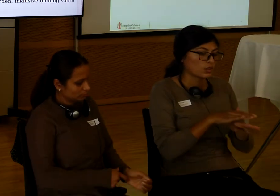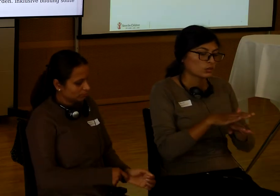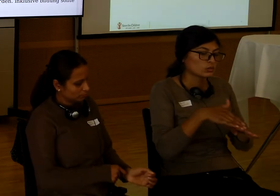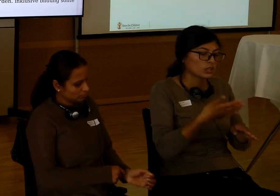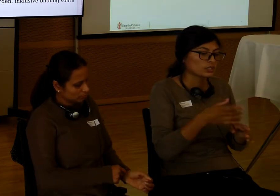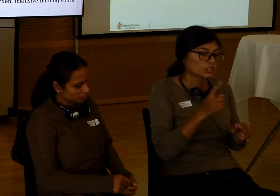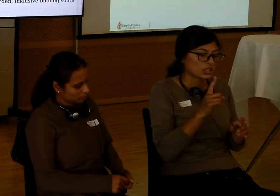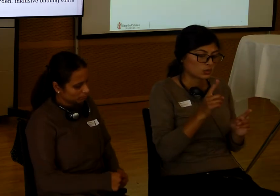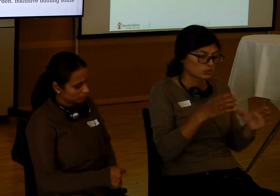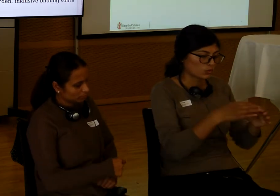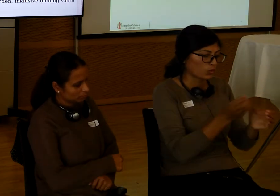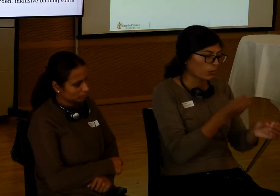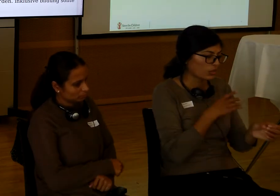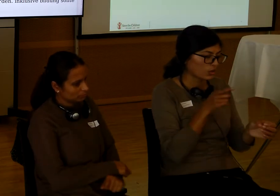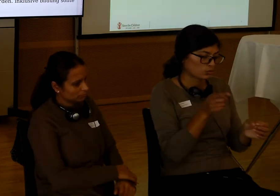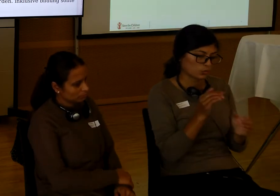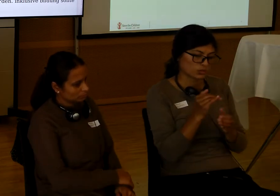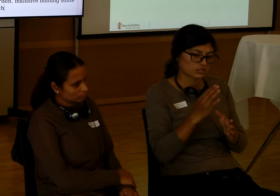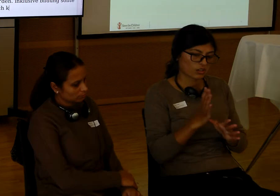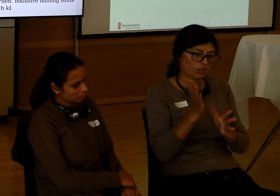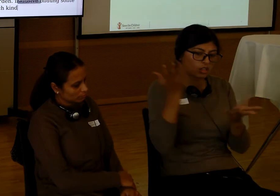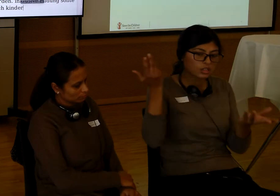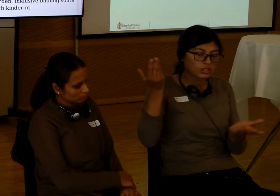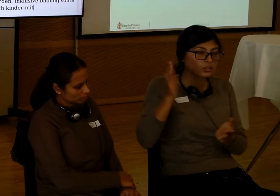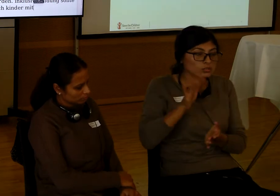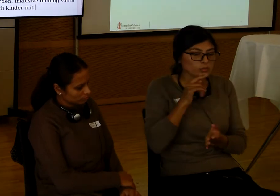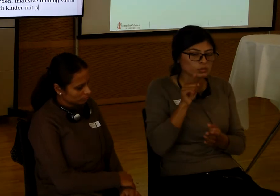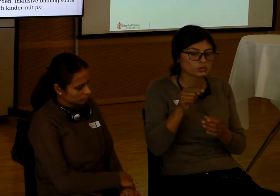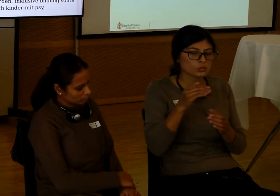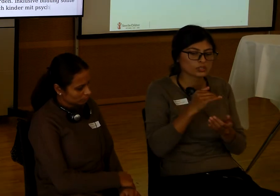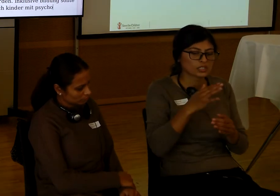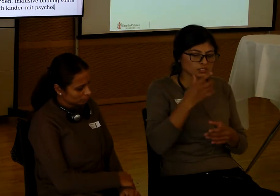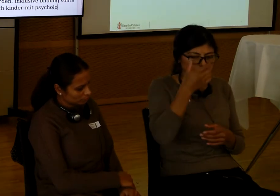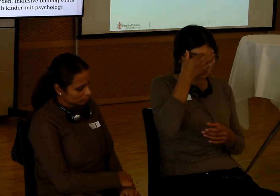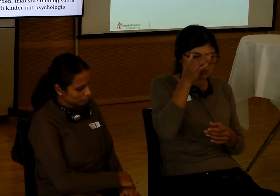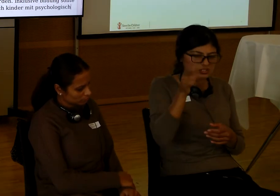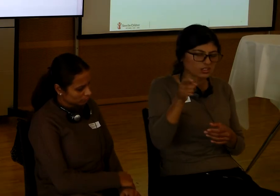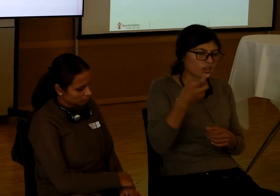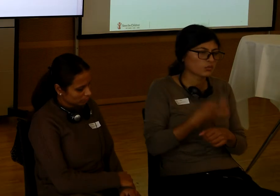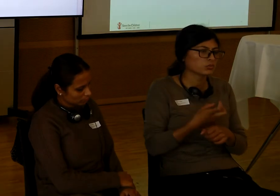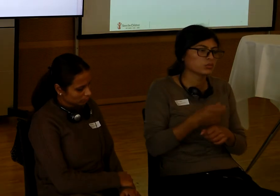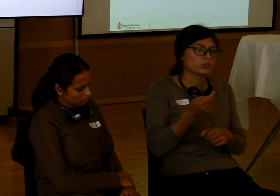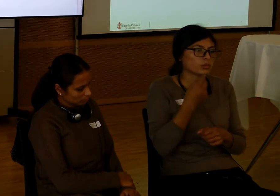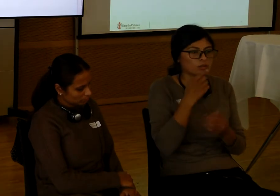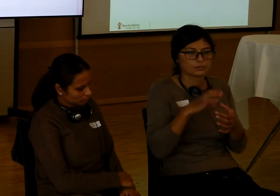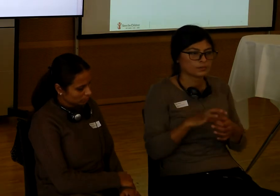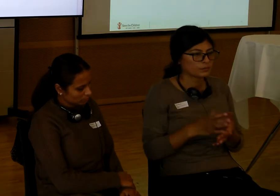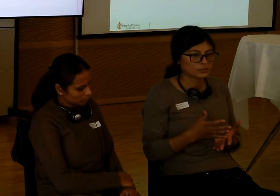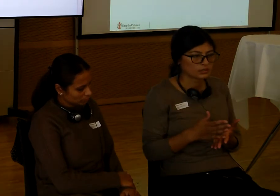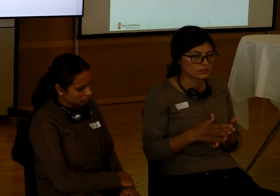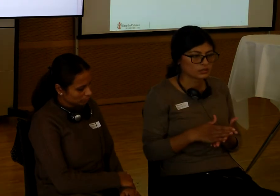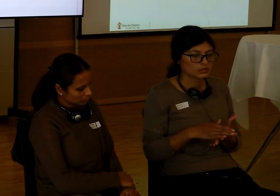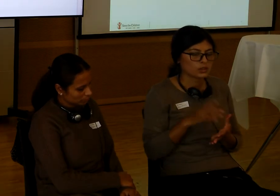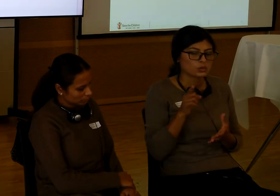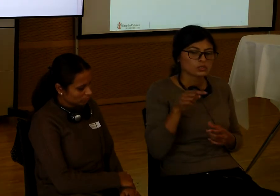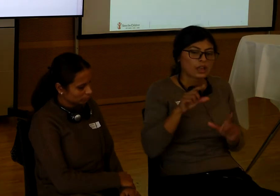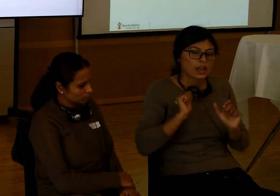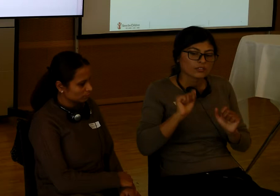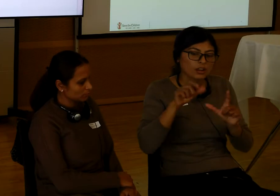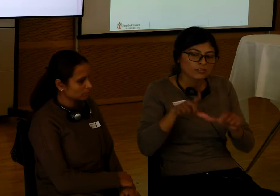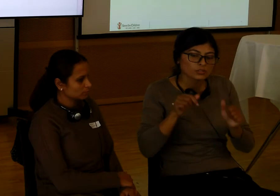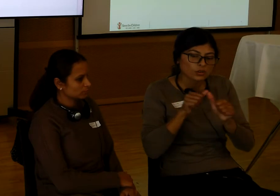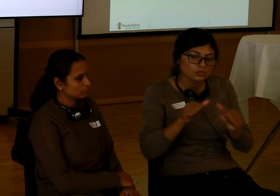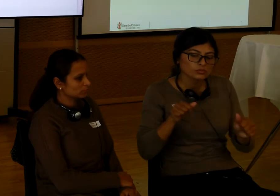be considered a problem. The problem is actually the unflexibility of the education system to meet that child's